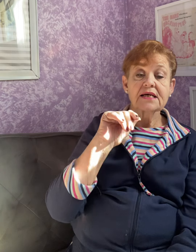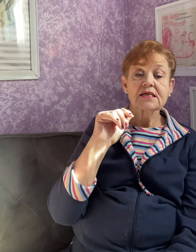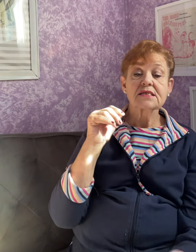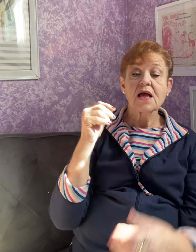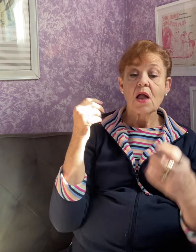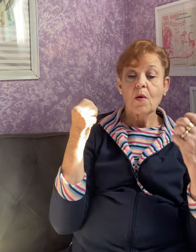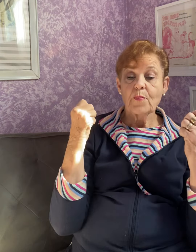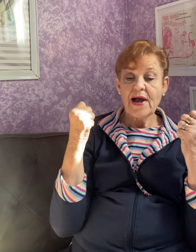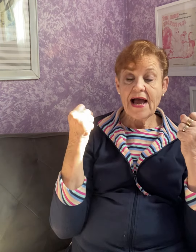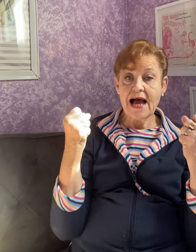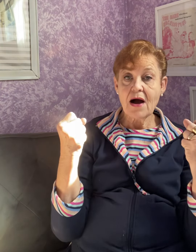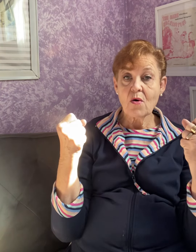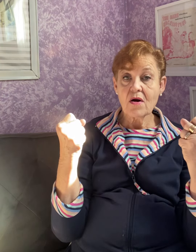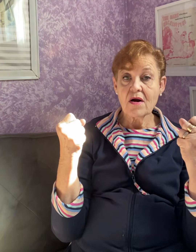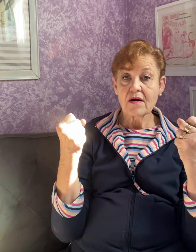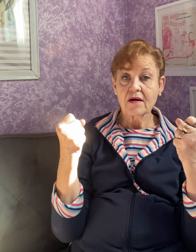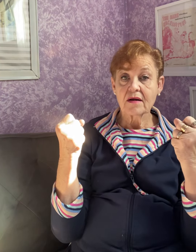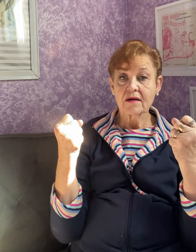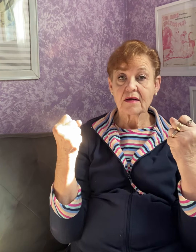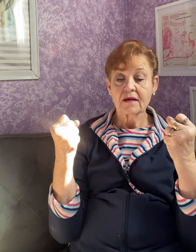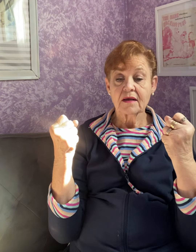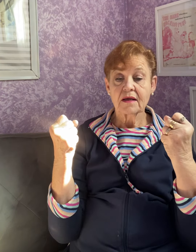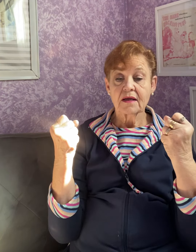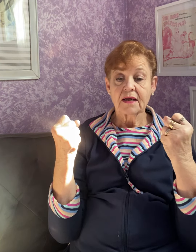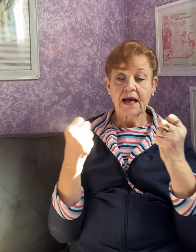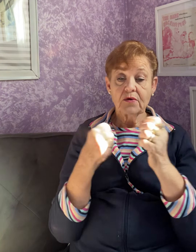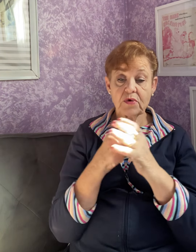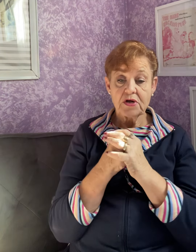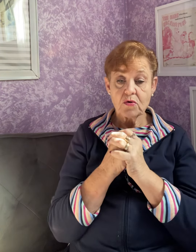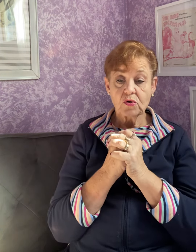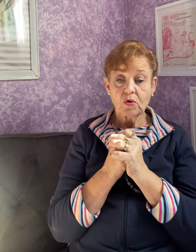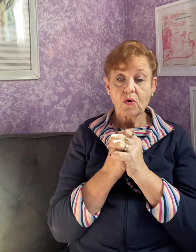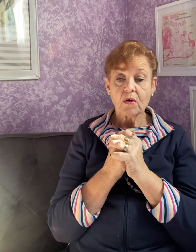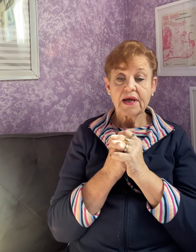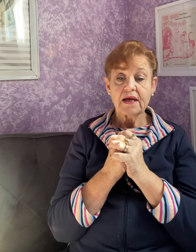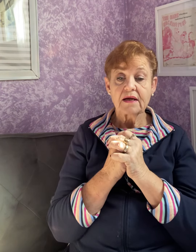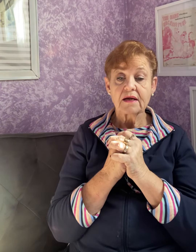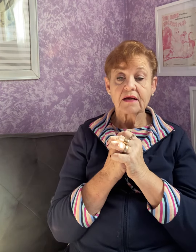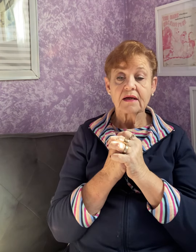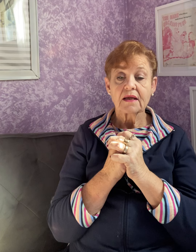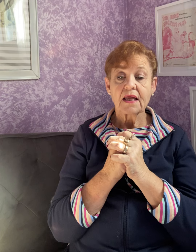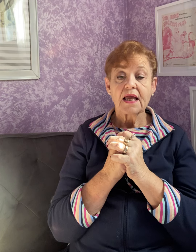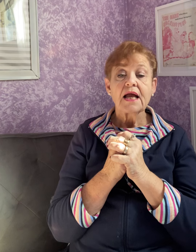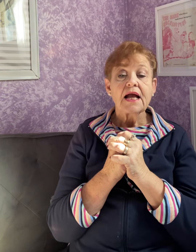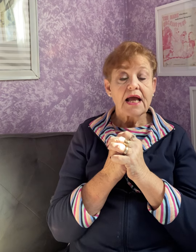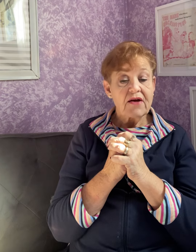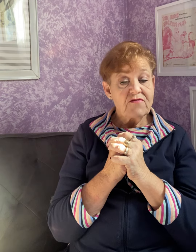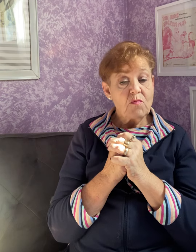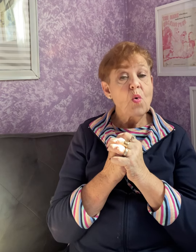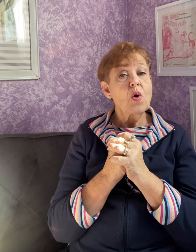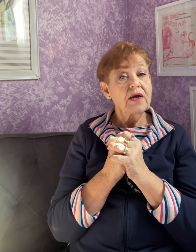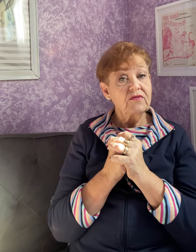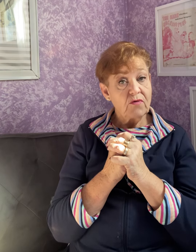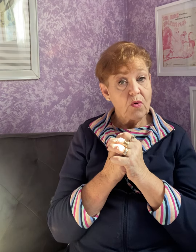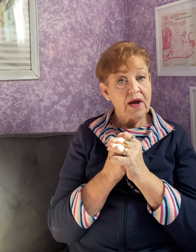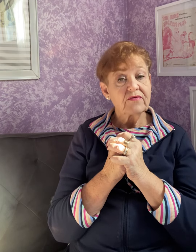His power, and we know glory, evermore and forever